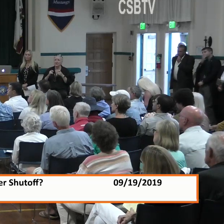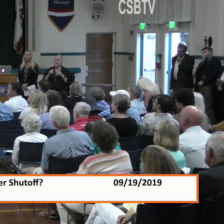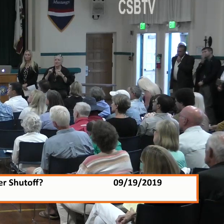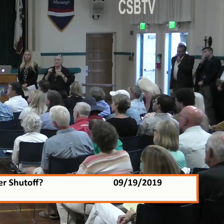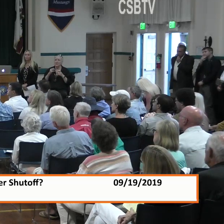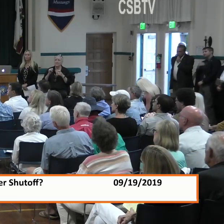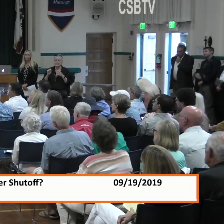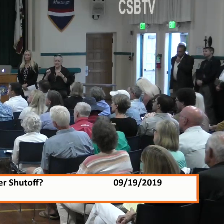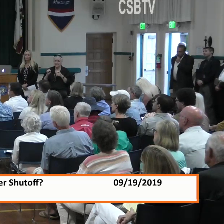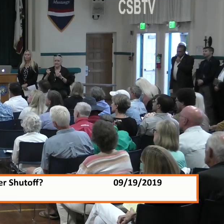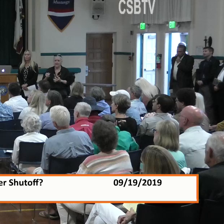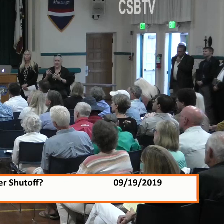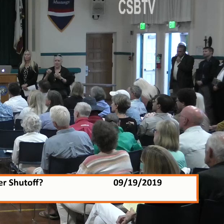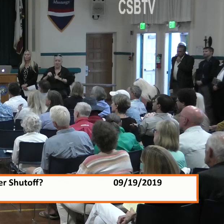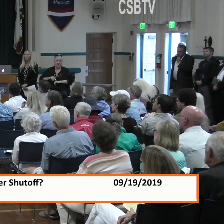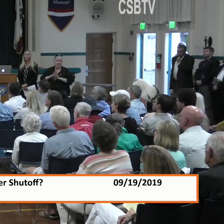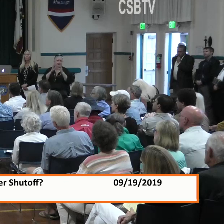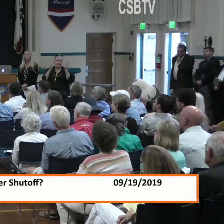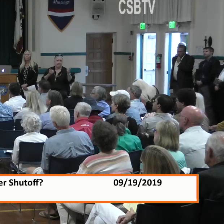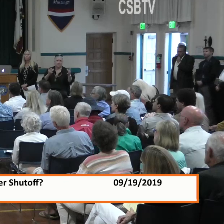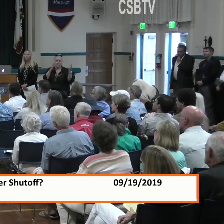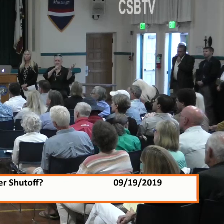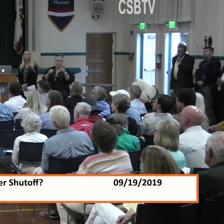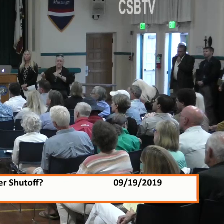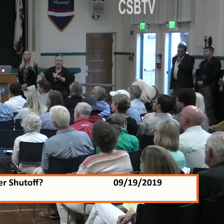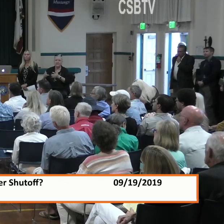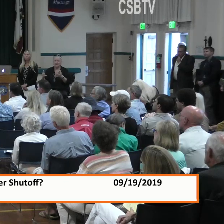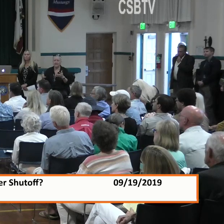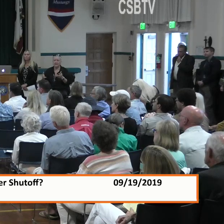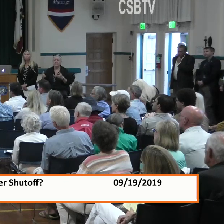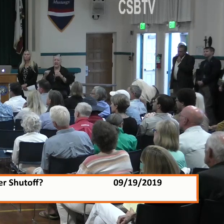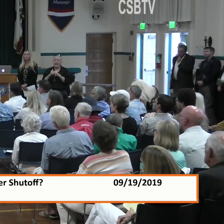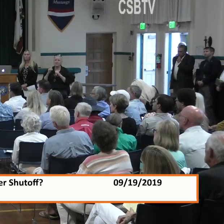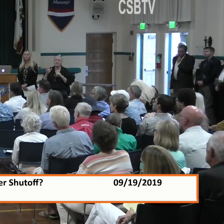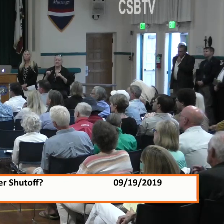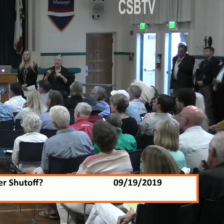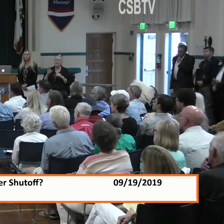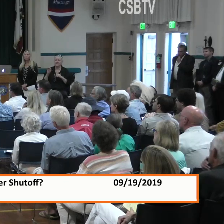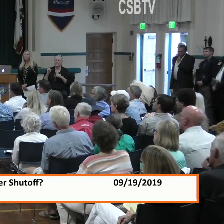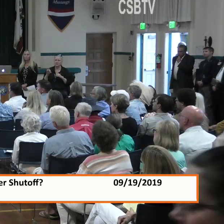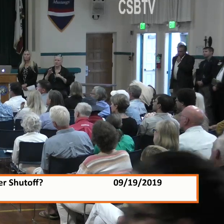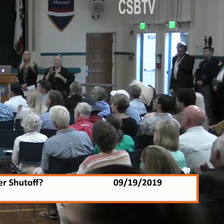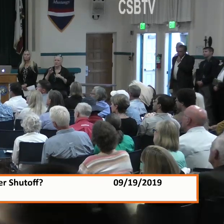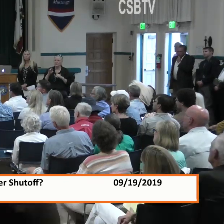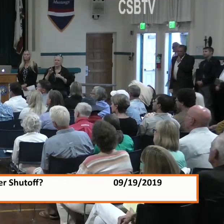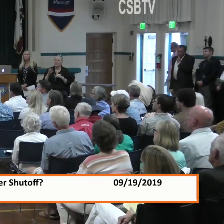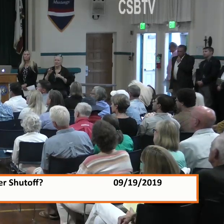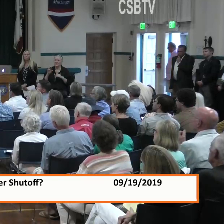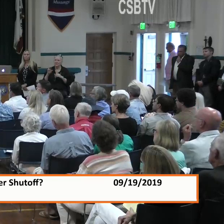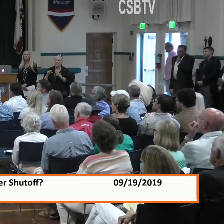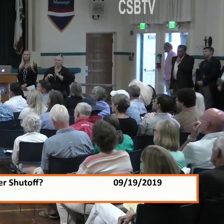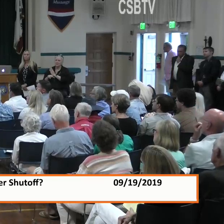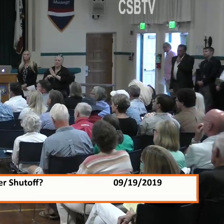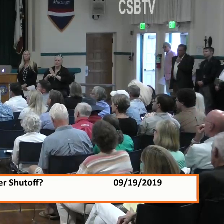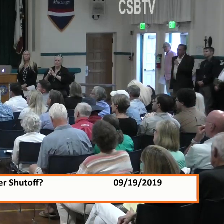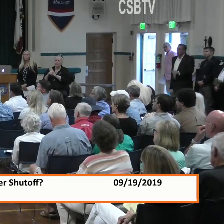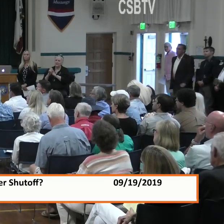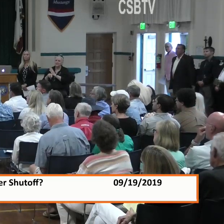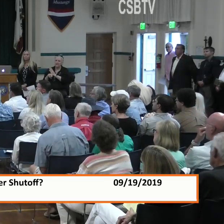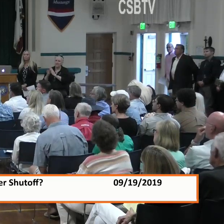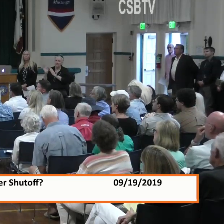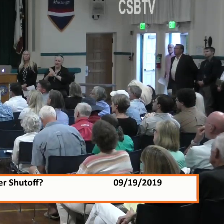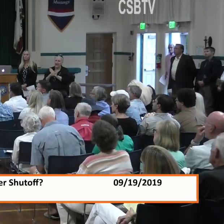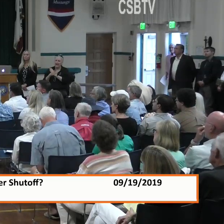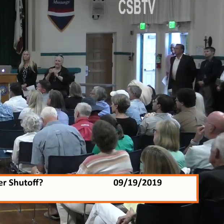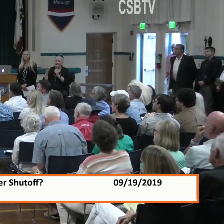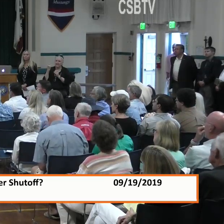which obviously burned everything here. How does that factor into your PSP plan,